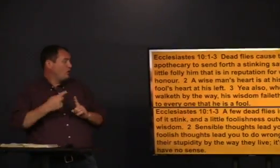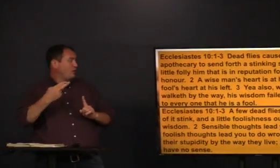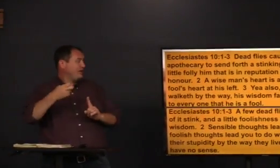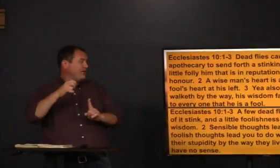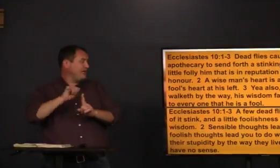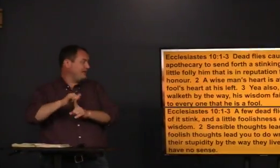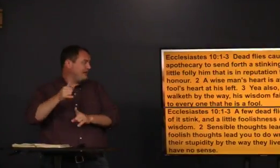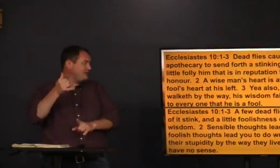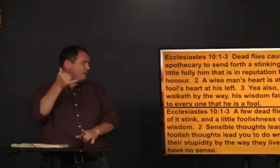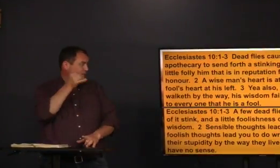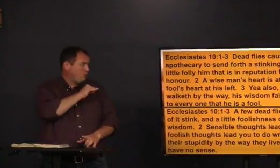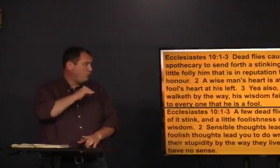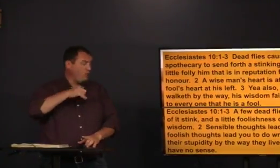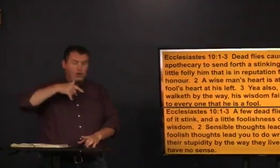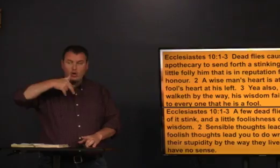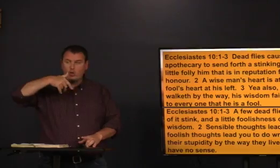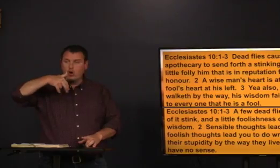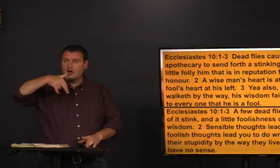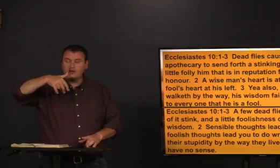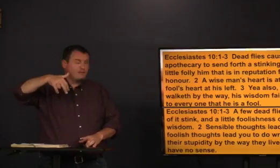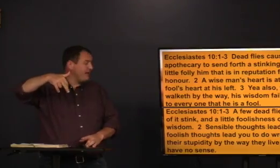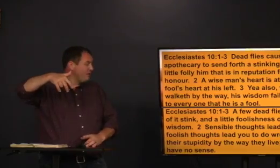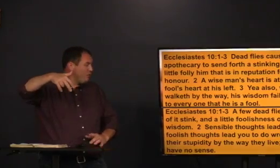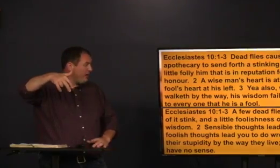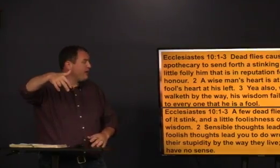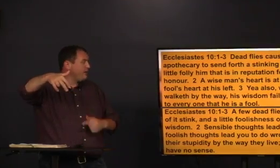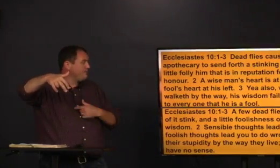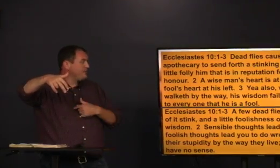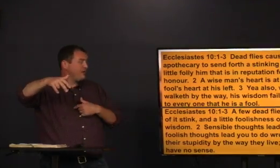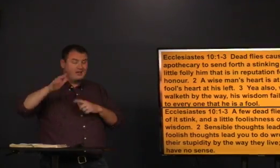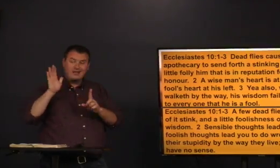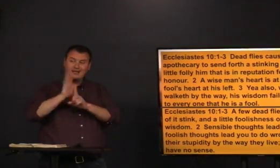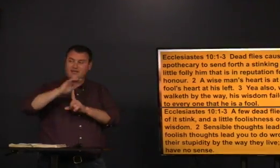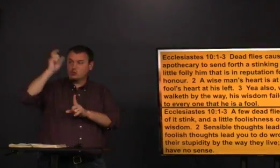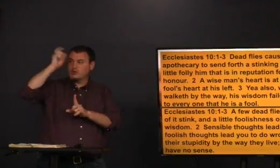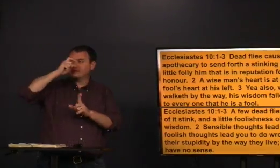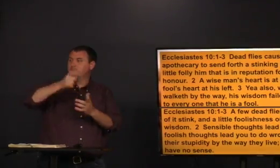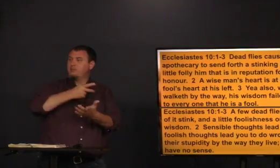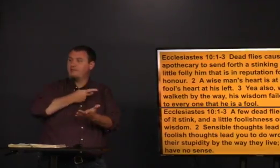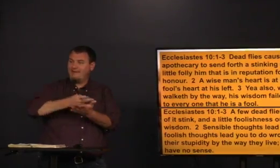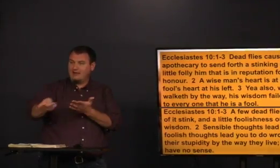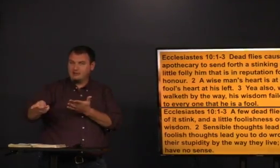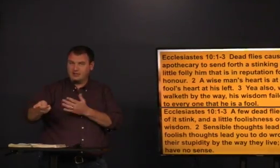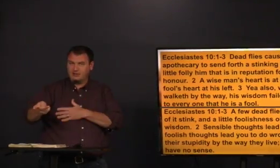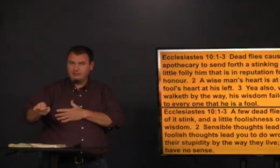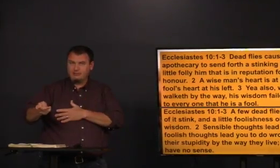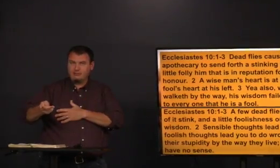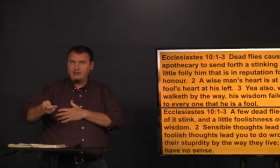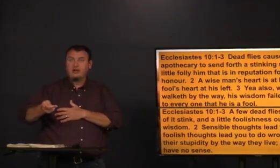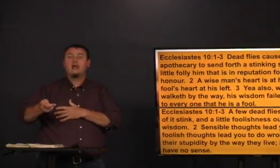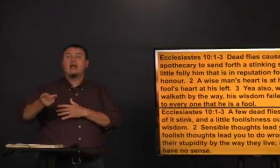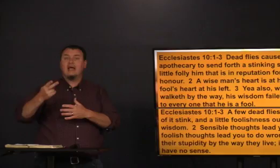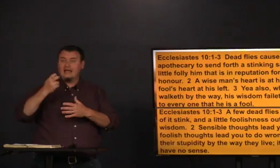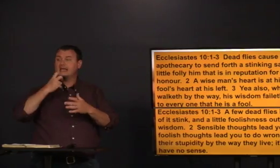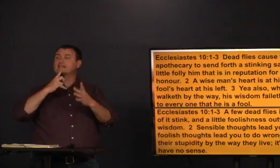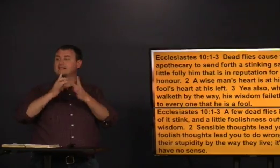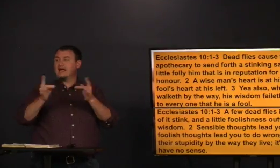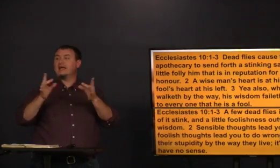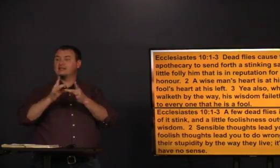when he that is a fool walketh by the way, his wisdom fails him, and he